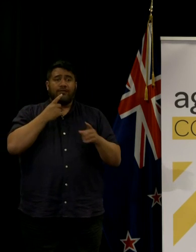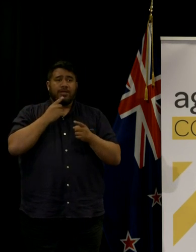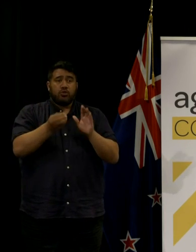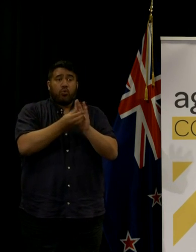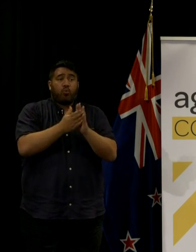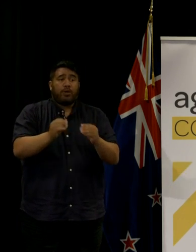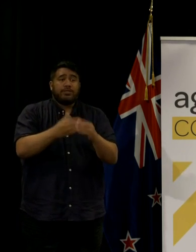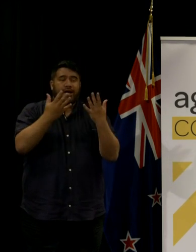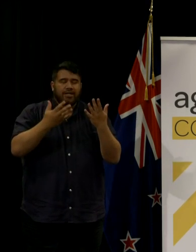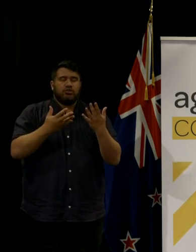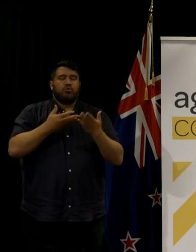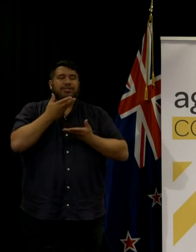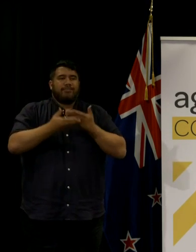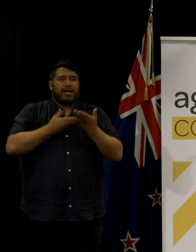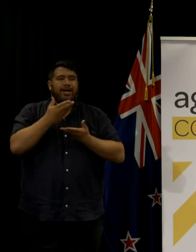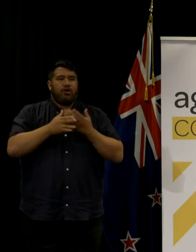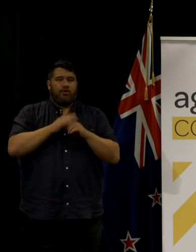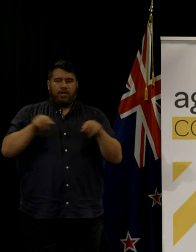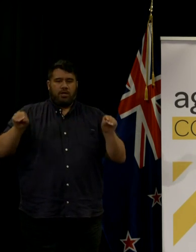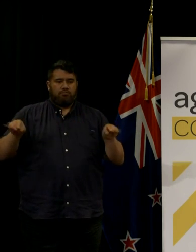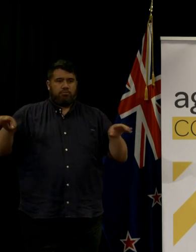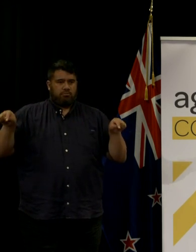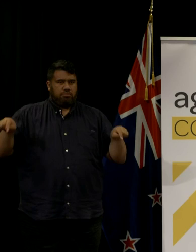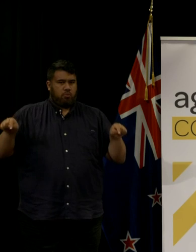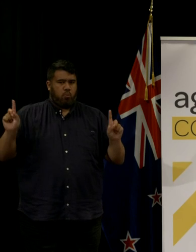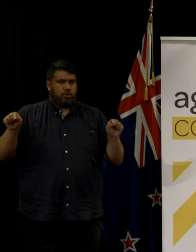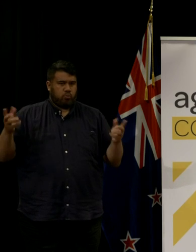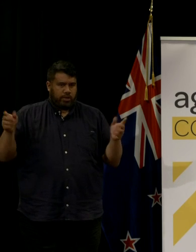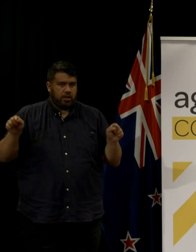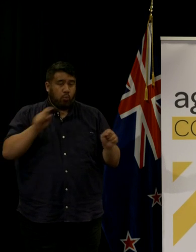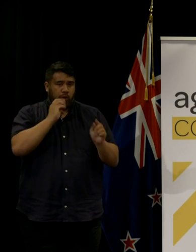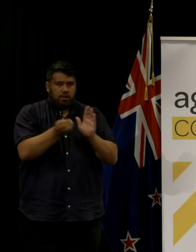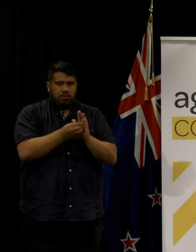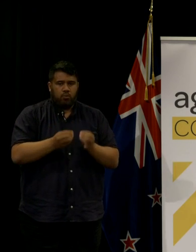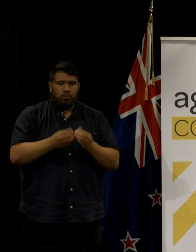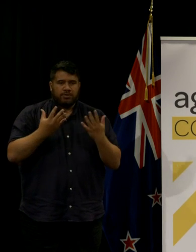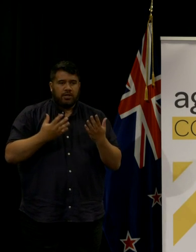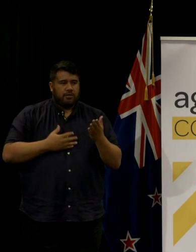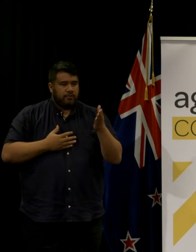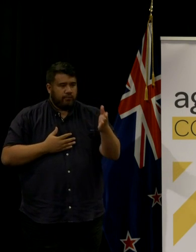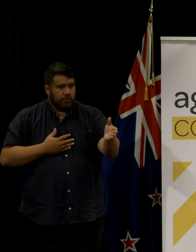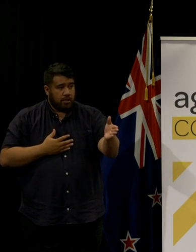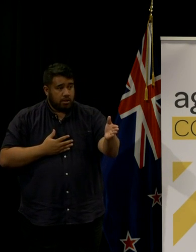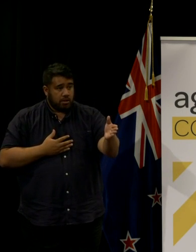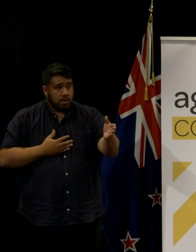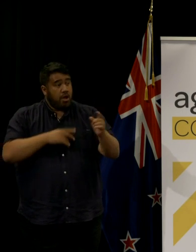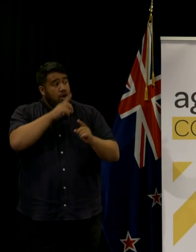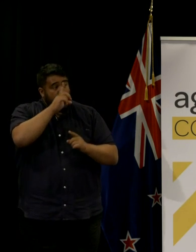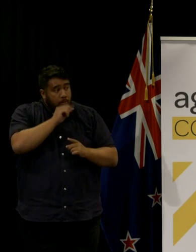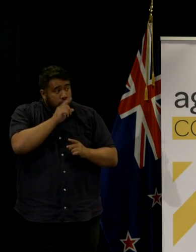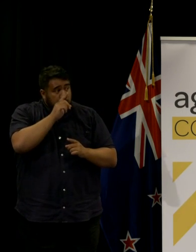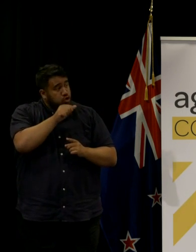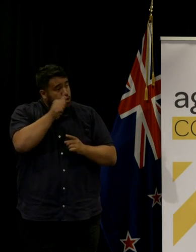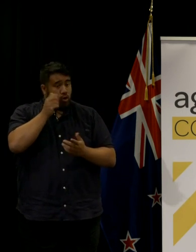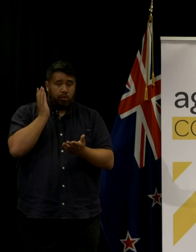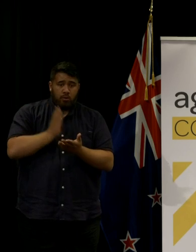case descriptions, just to talk about those clusters, and so that we'll have that information. How many other probable cases of community transmission there are? No, I